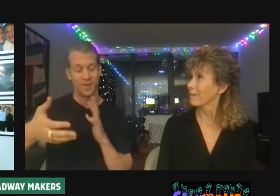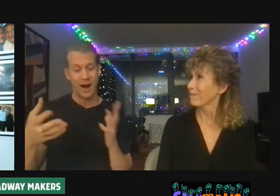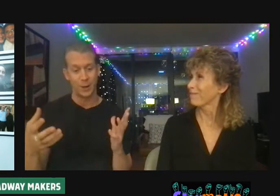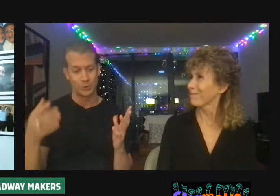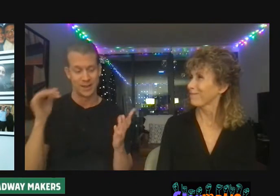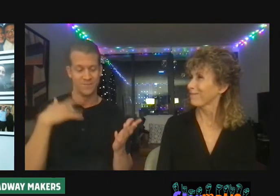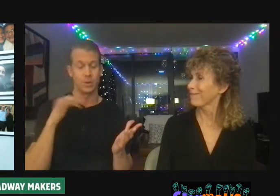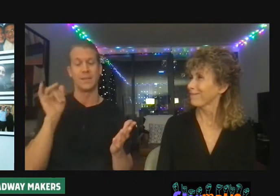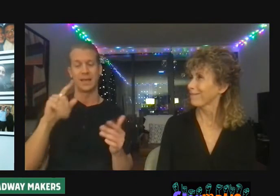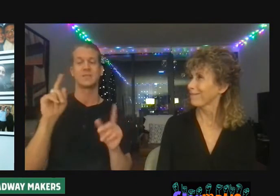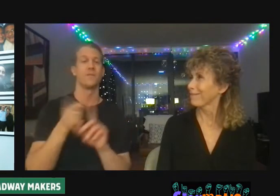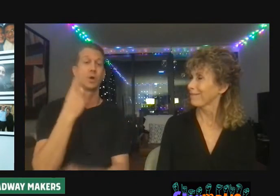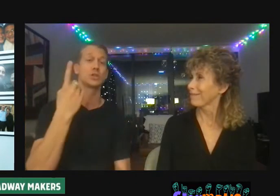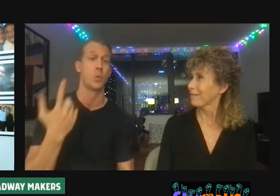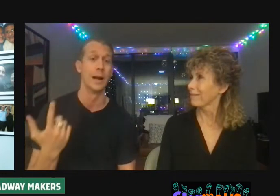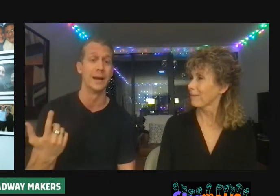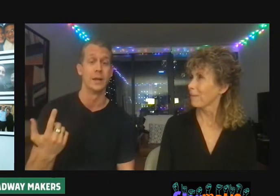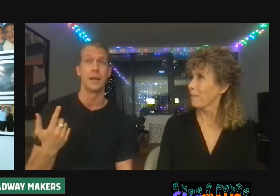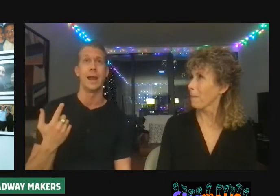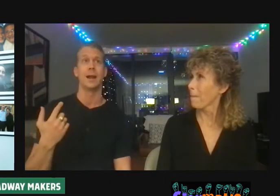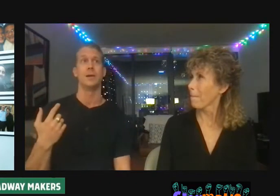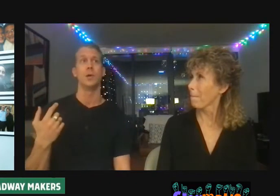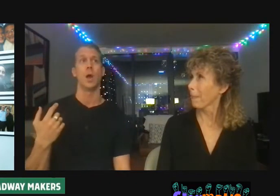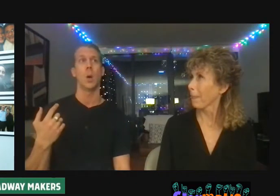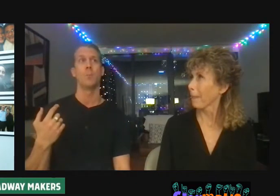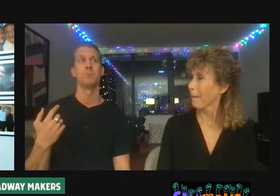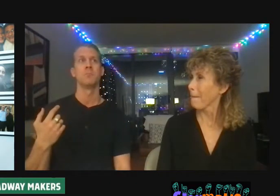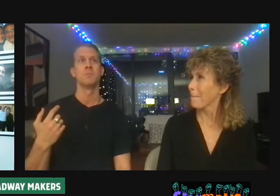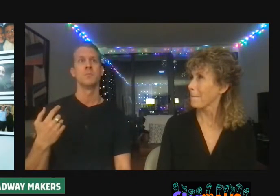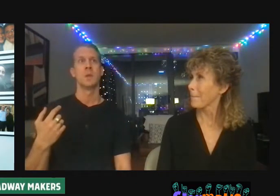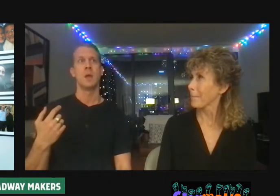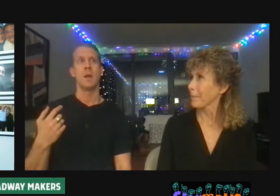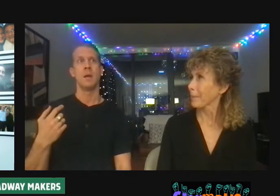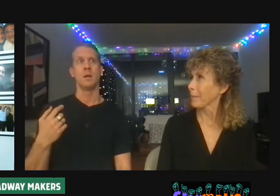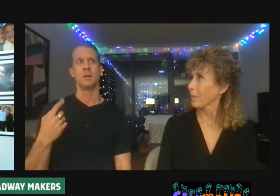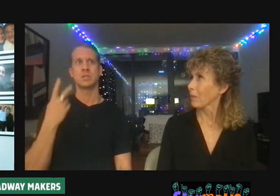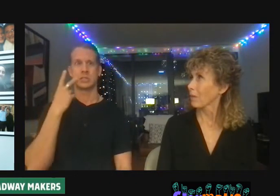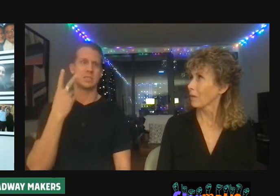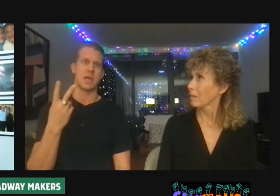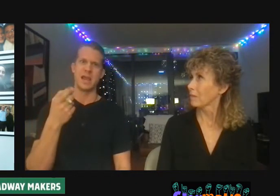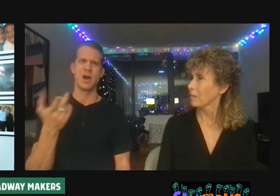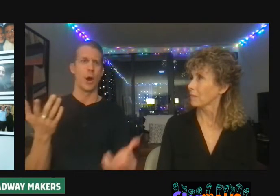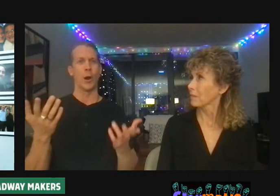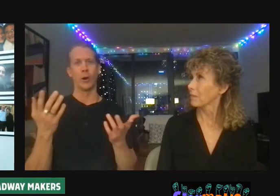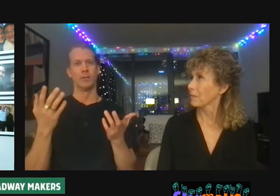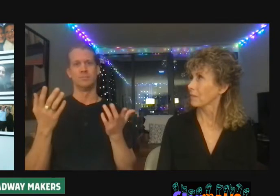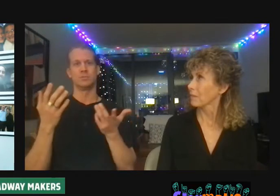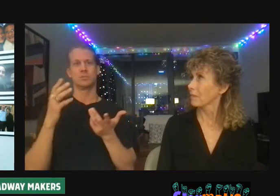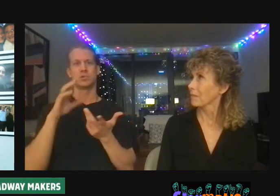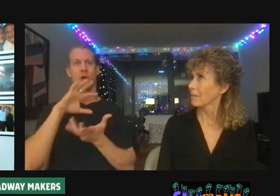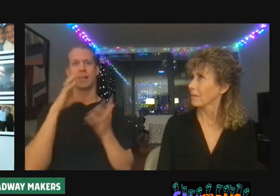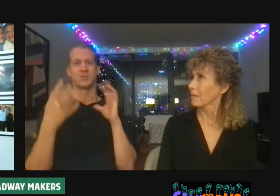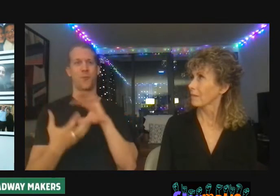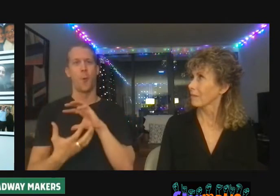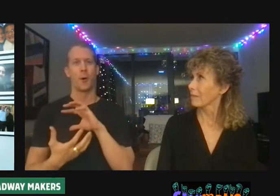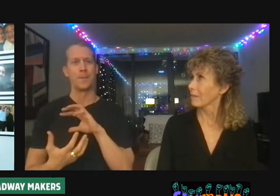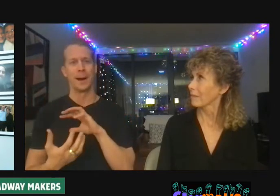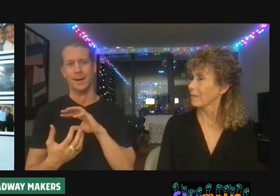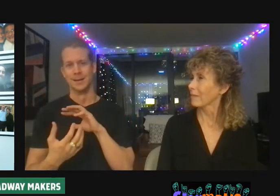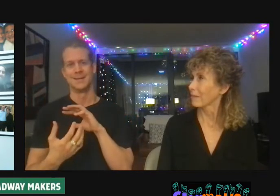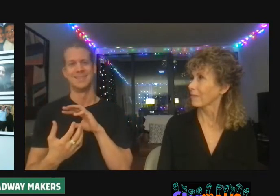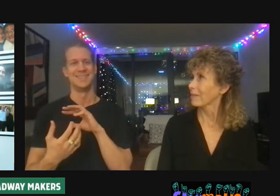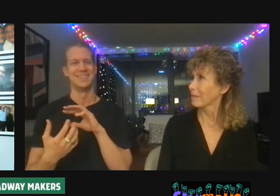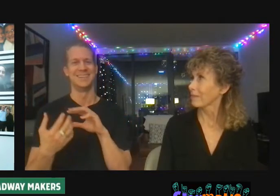folder and file, and I feel like that's the first one. And you know, and seeing her